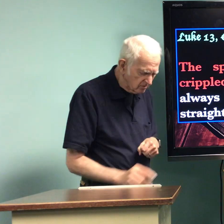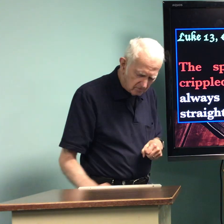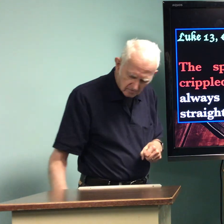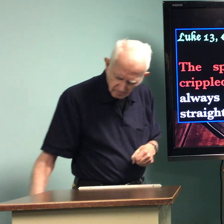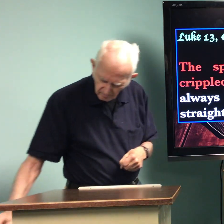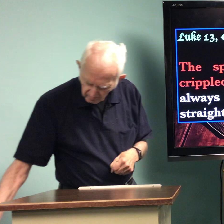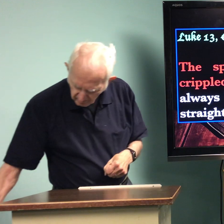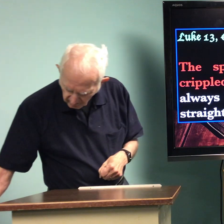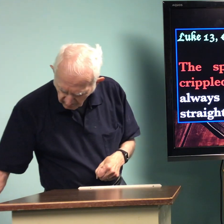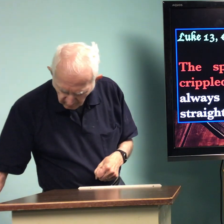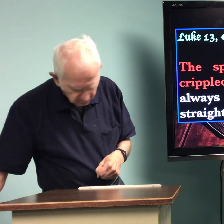Poor lady.